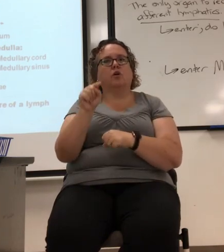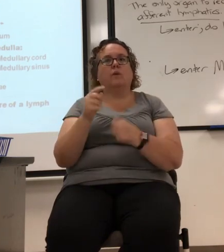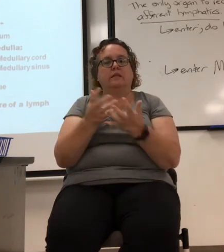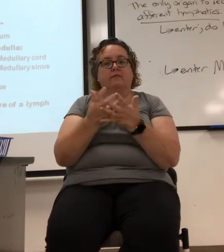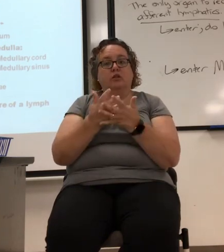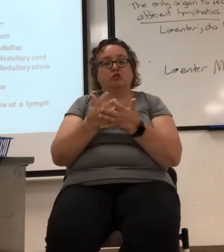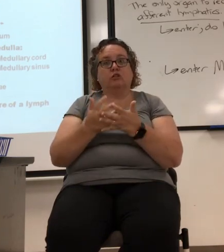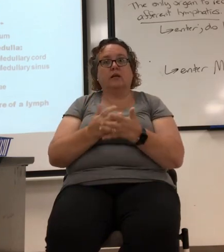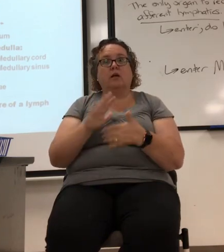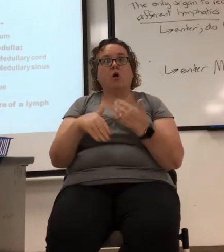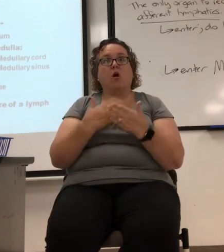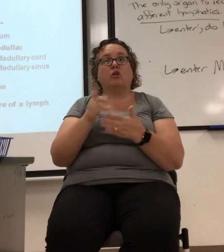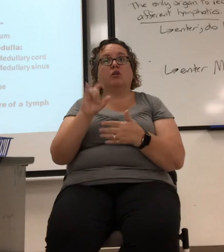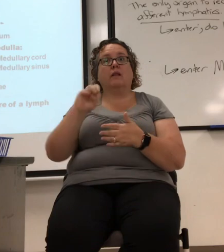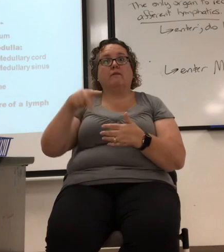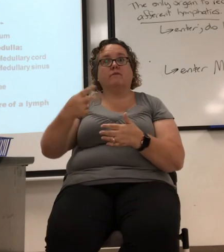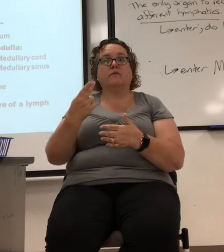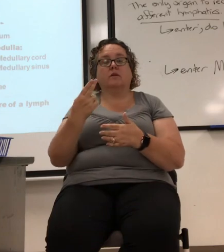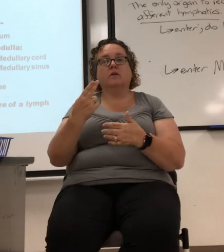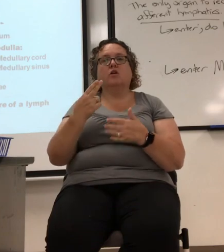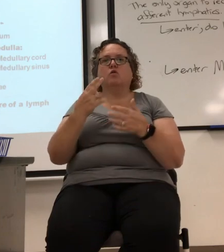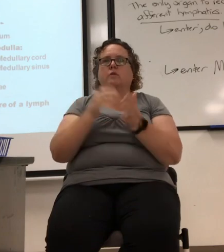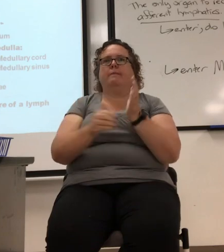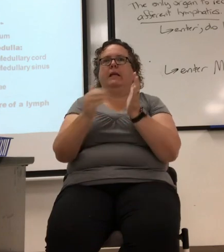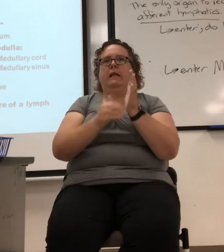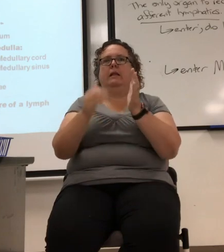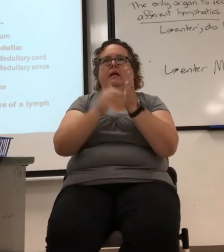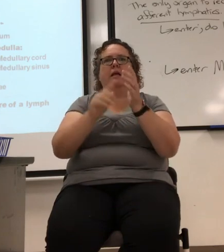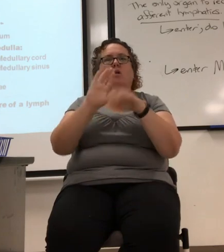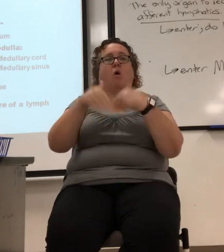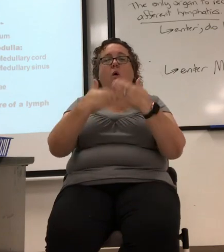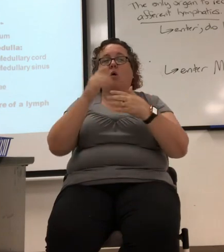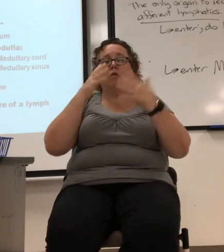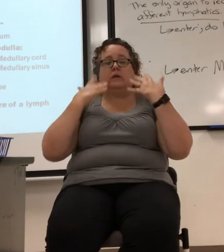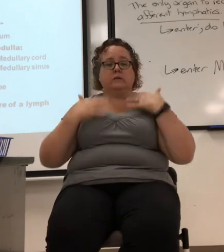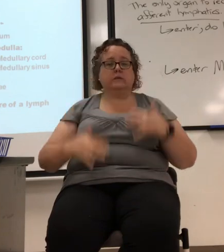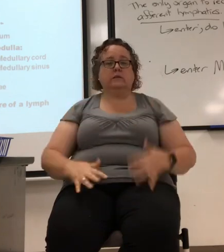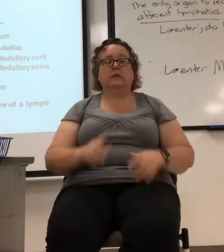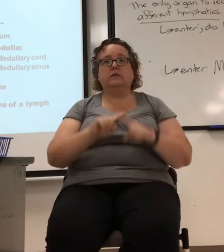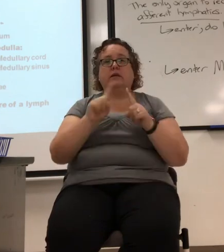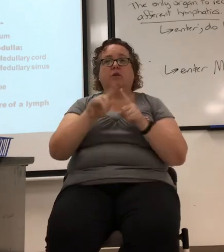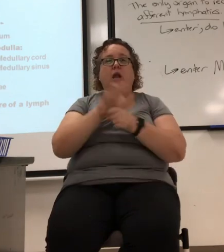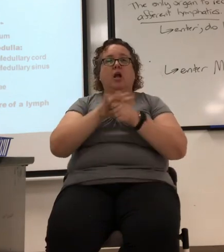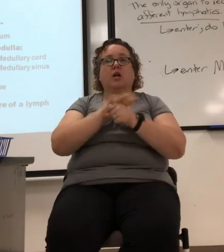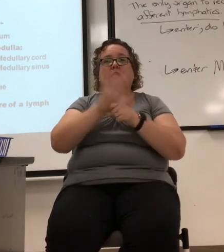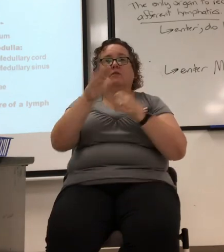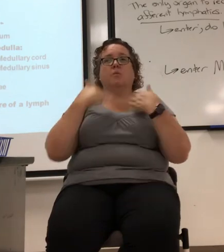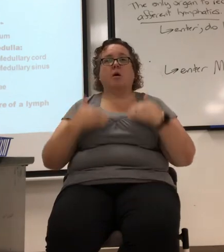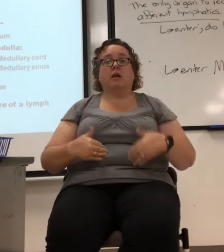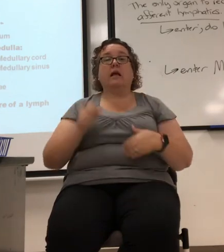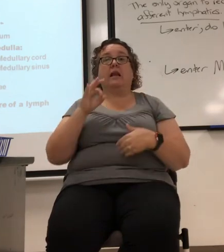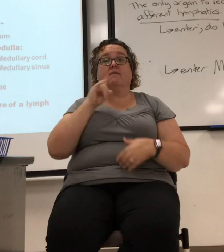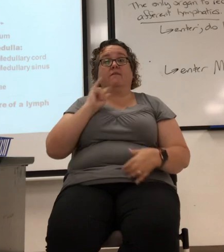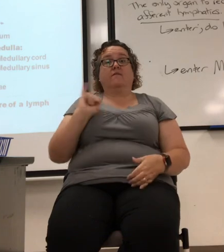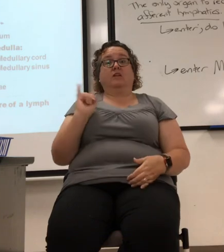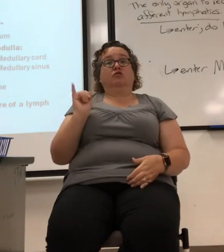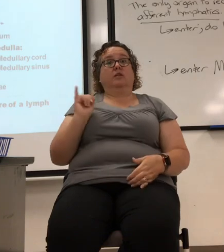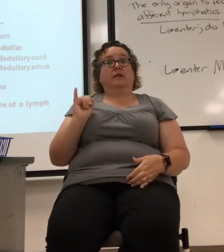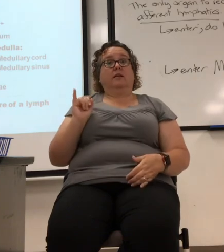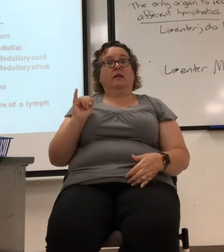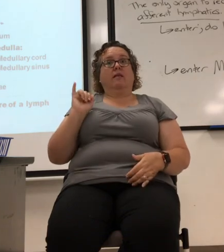your lymph repeatedly in all these different regions of your body. And if there's an infection there in the lymph, it can be